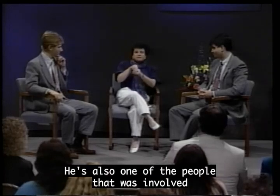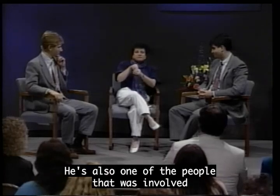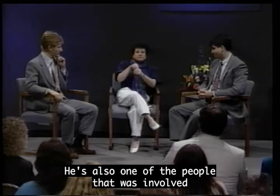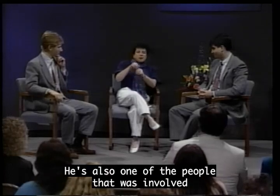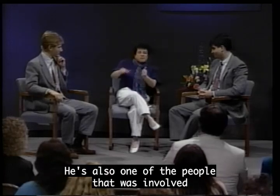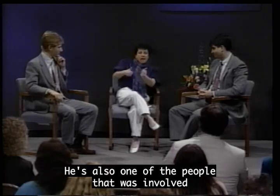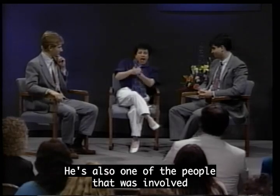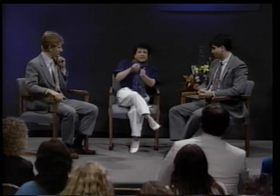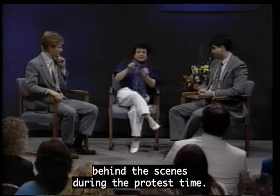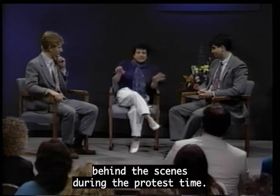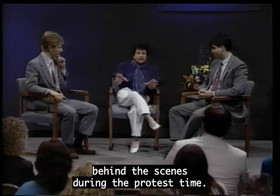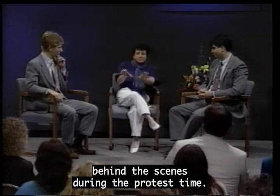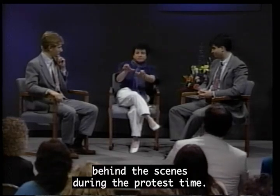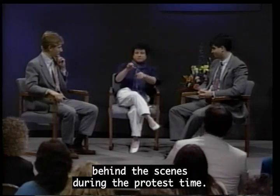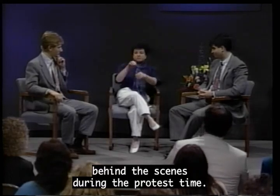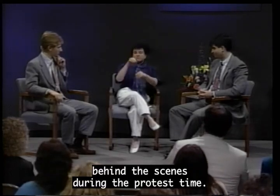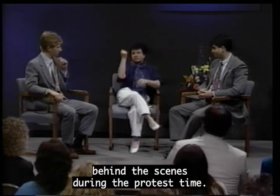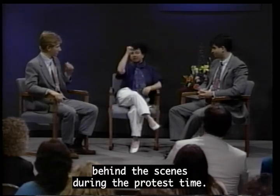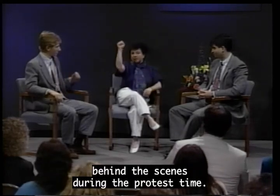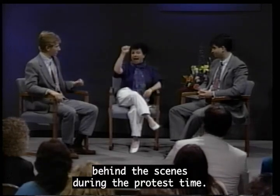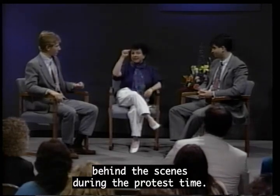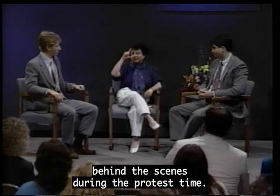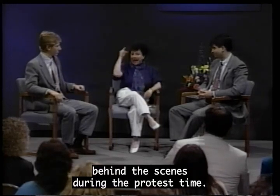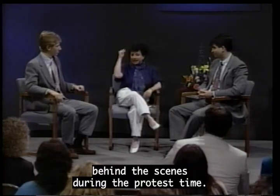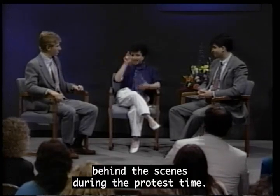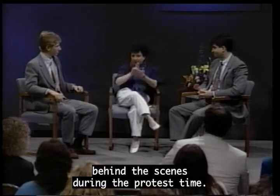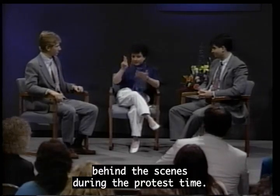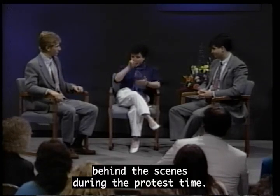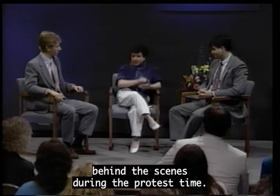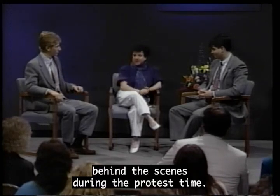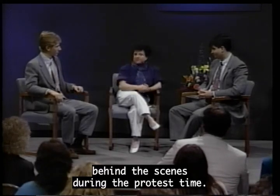the people that was involved behind the scenes during the protest time.